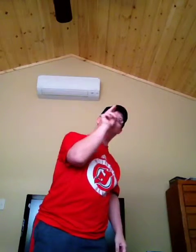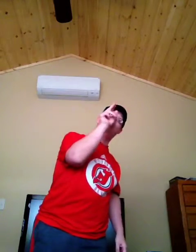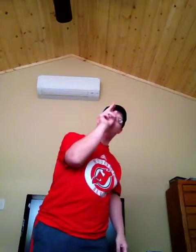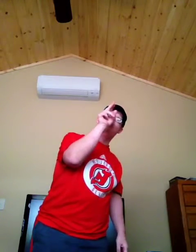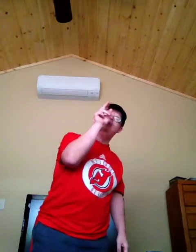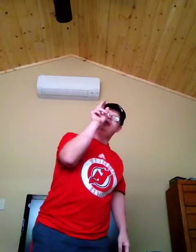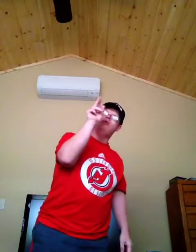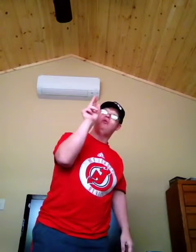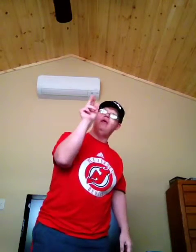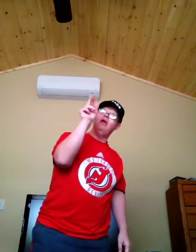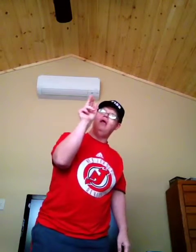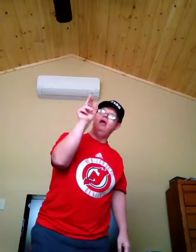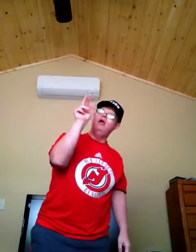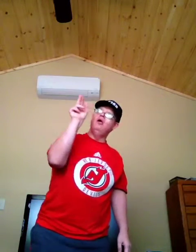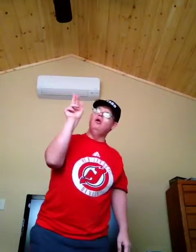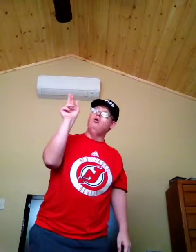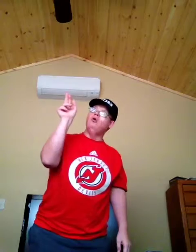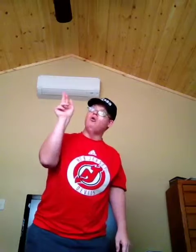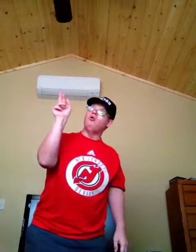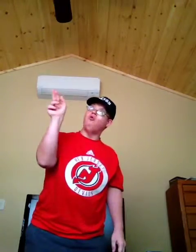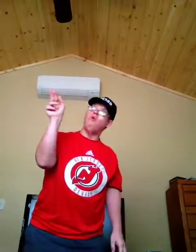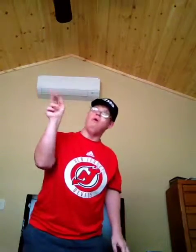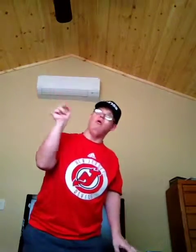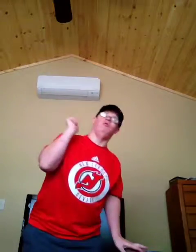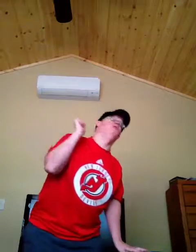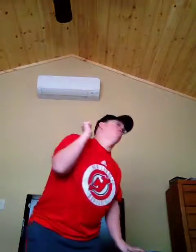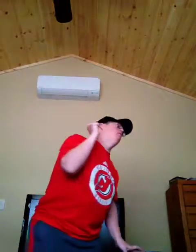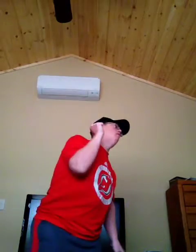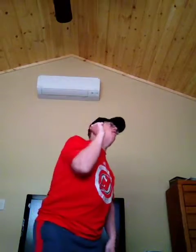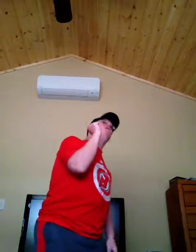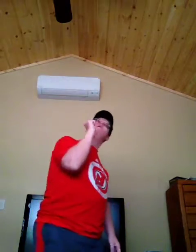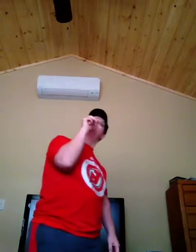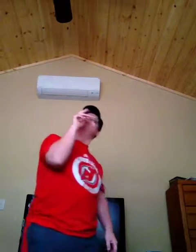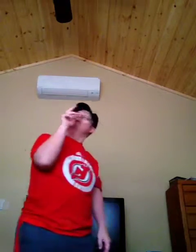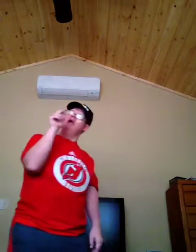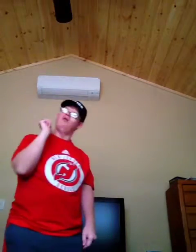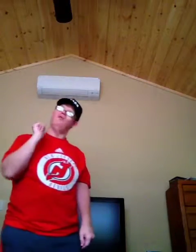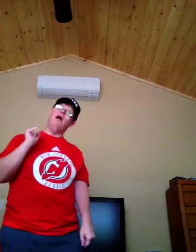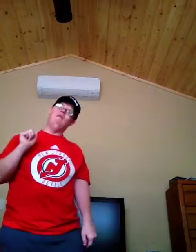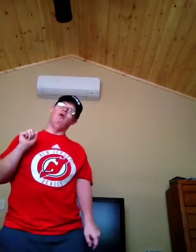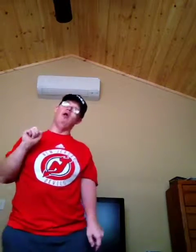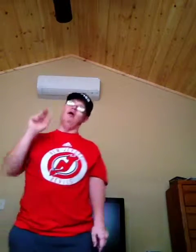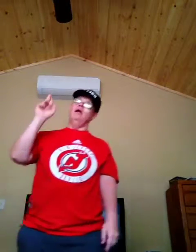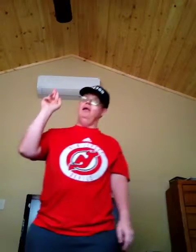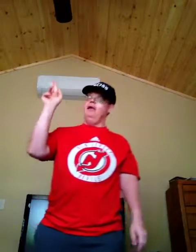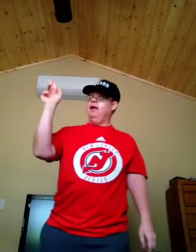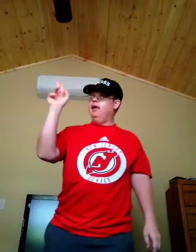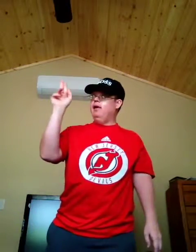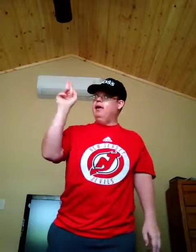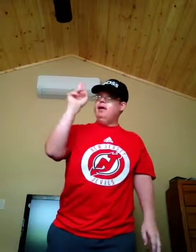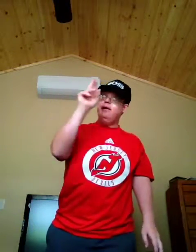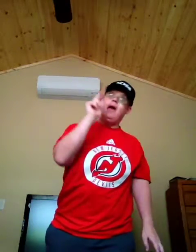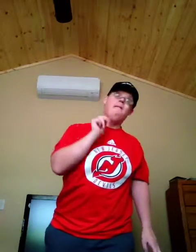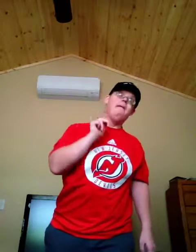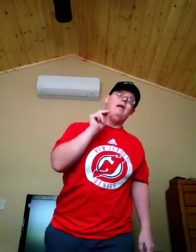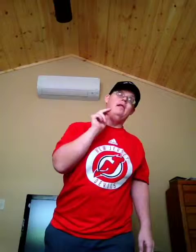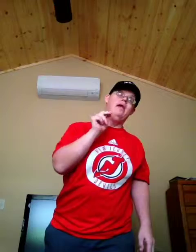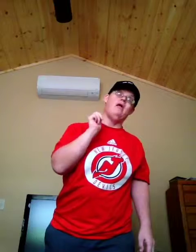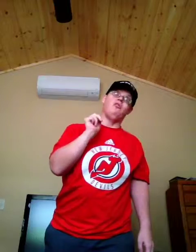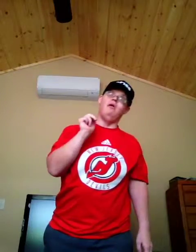York City Stories. That's why I'm going to name that